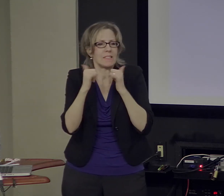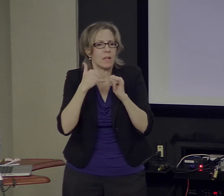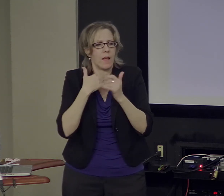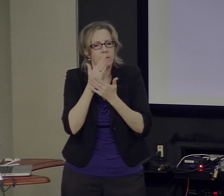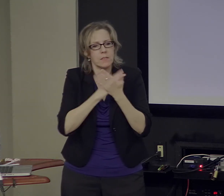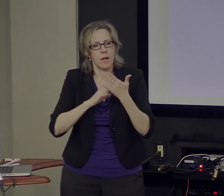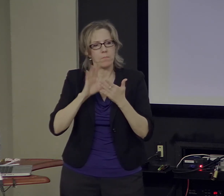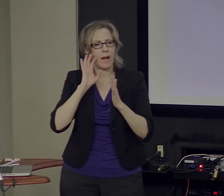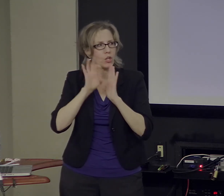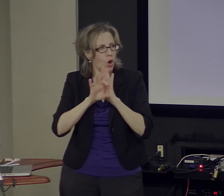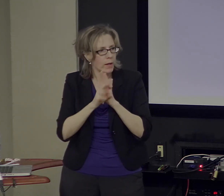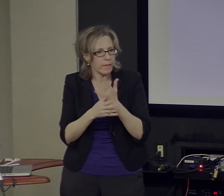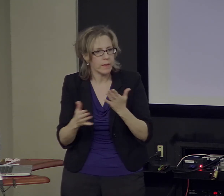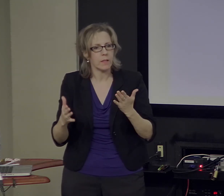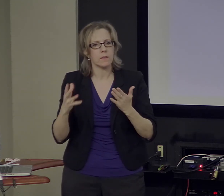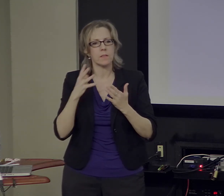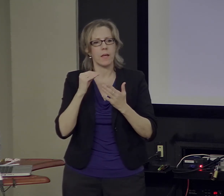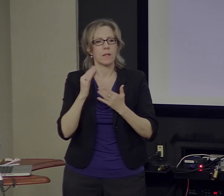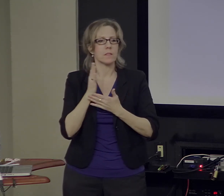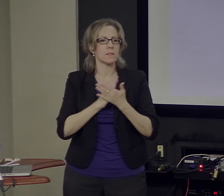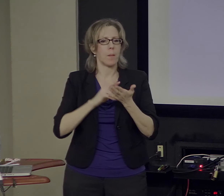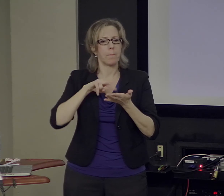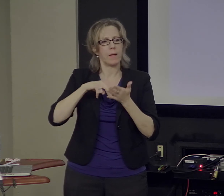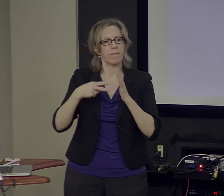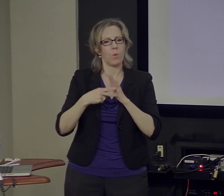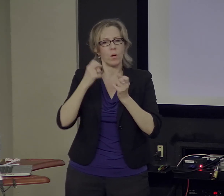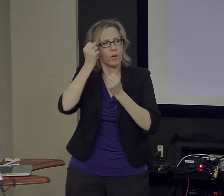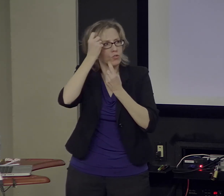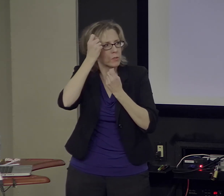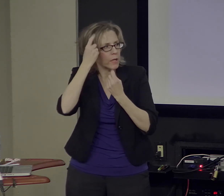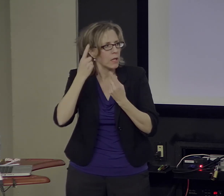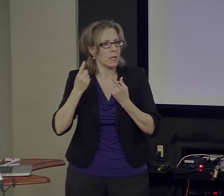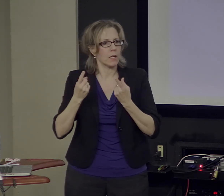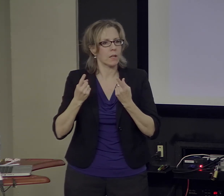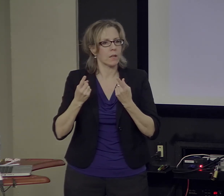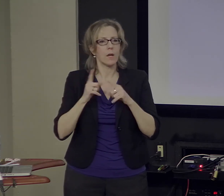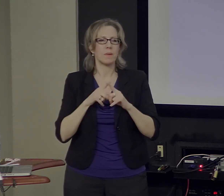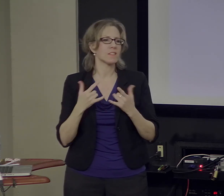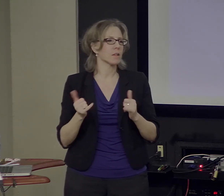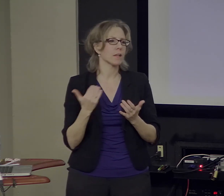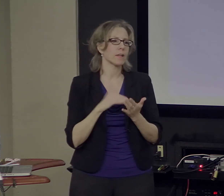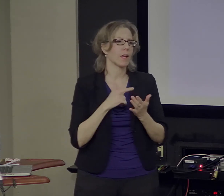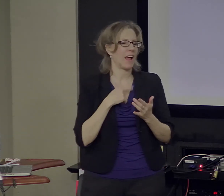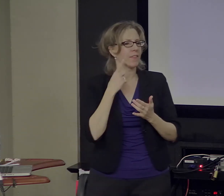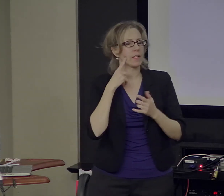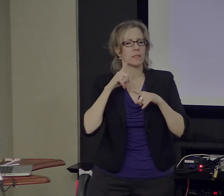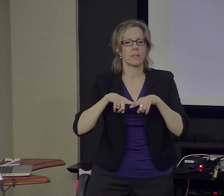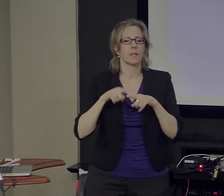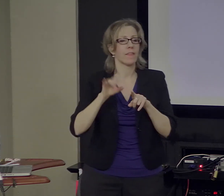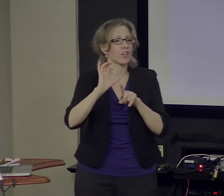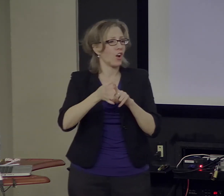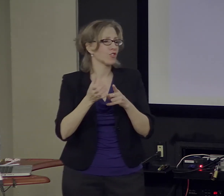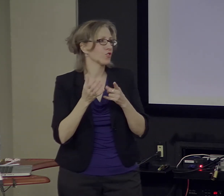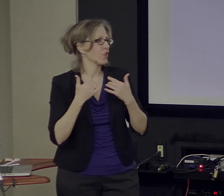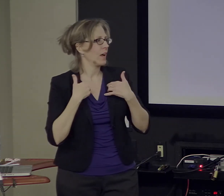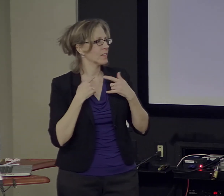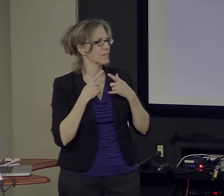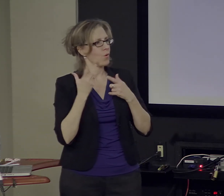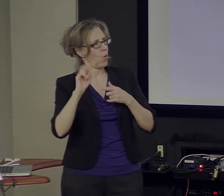Maybe when people are using icons or referring to standardized types of things,